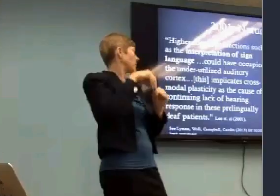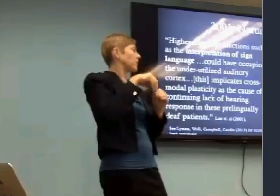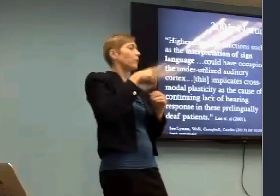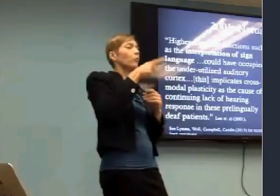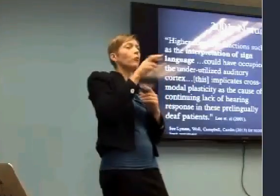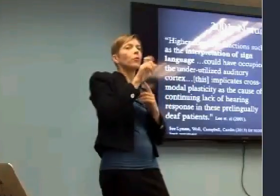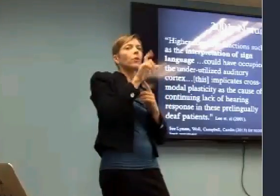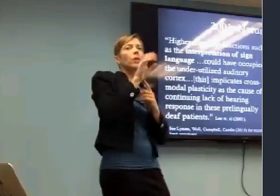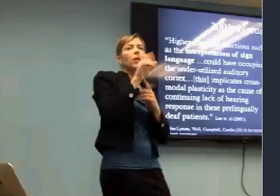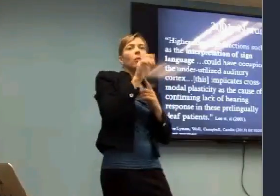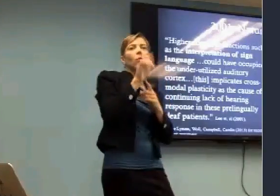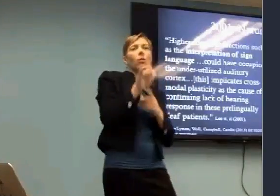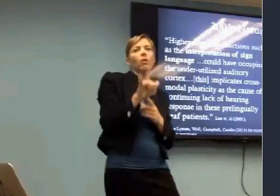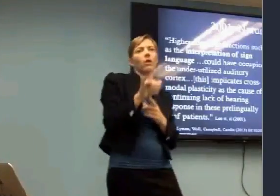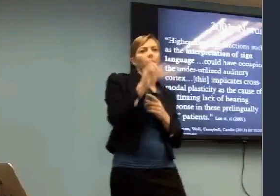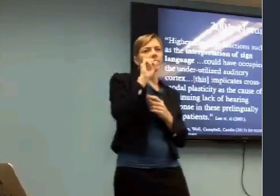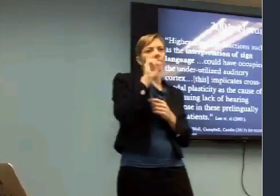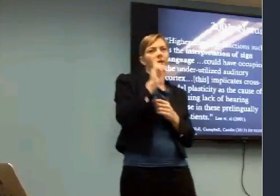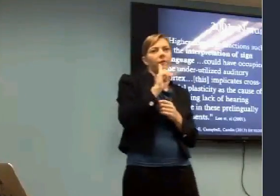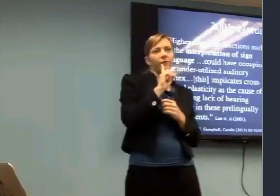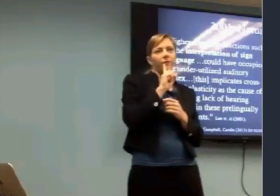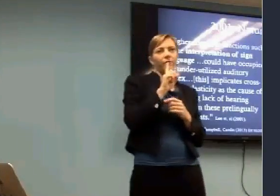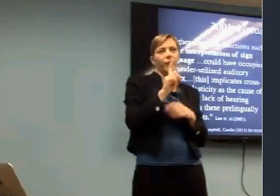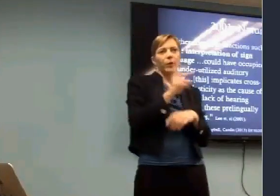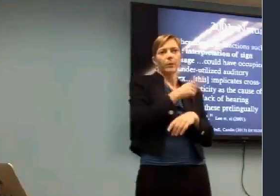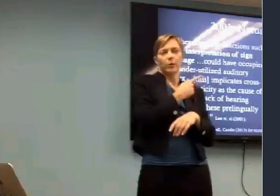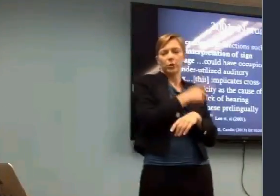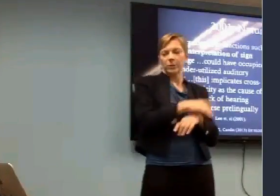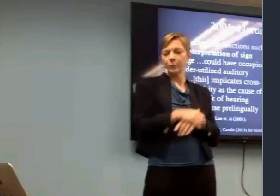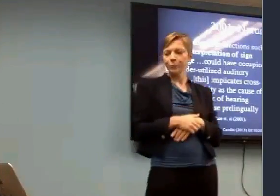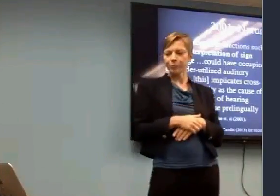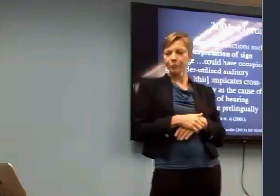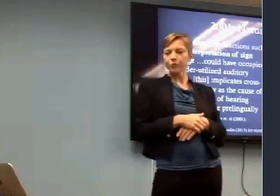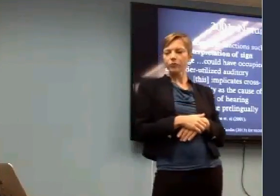response in these prelingually deaf patients.